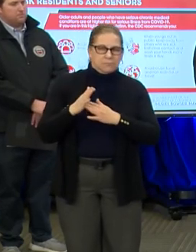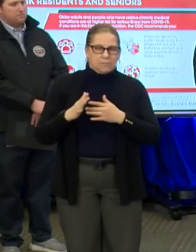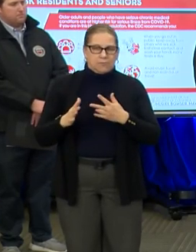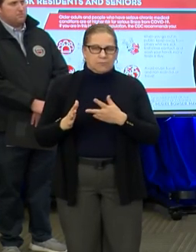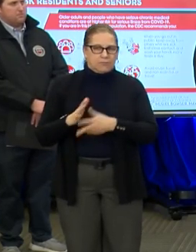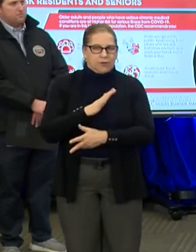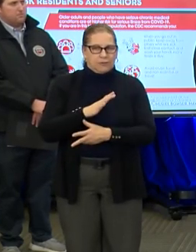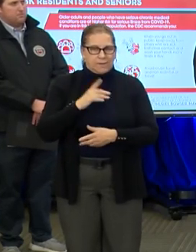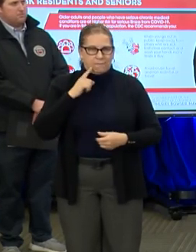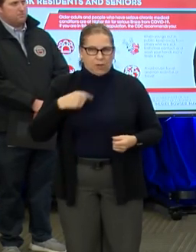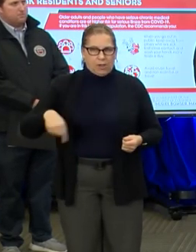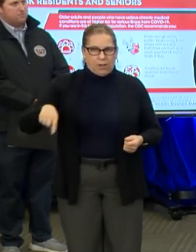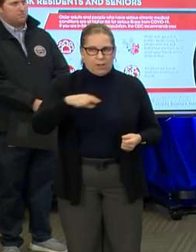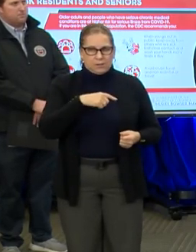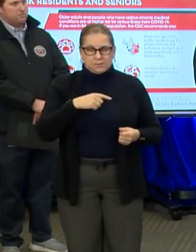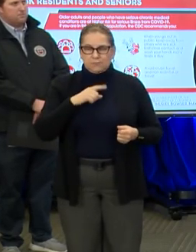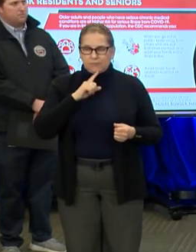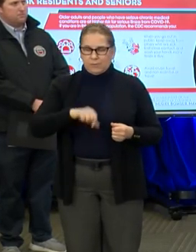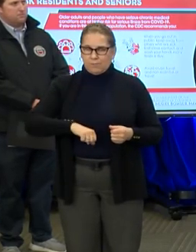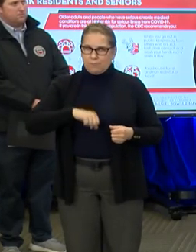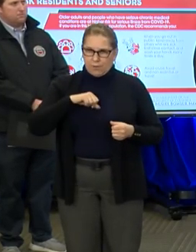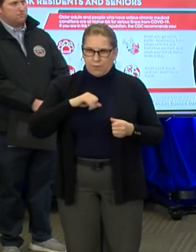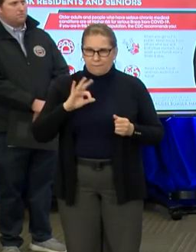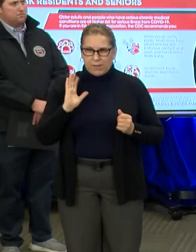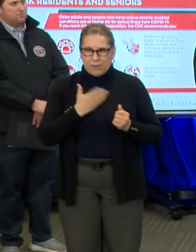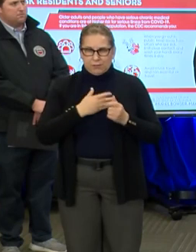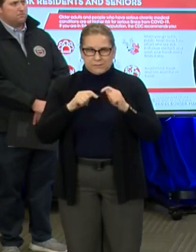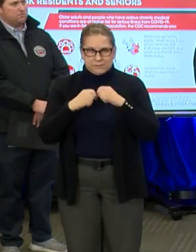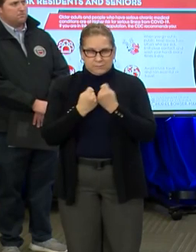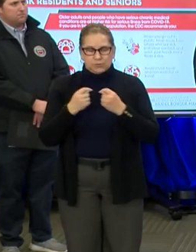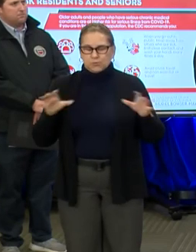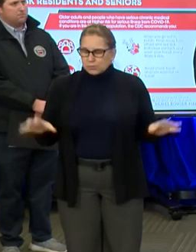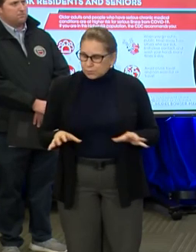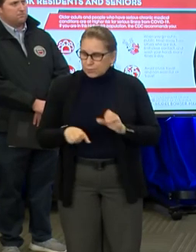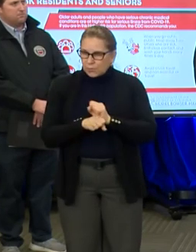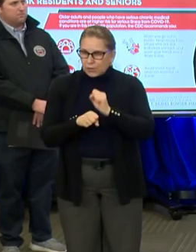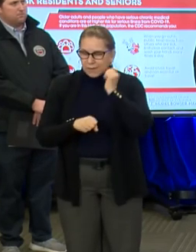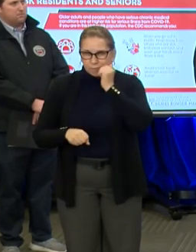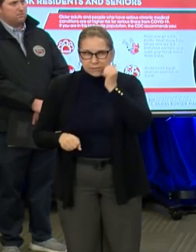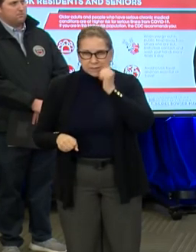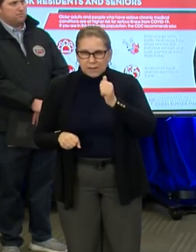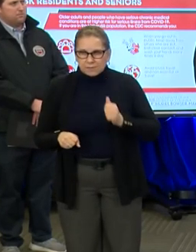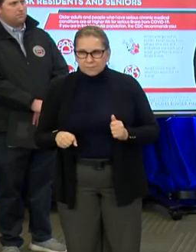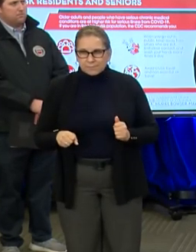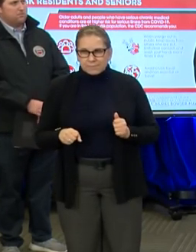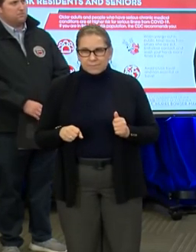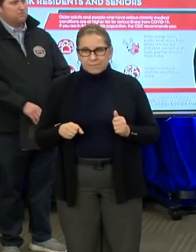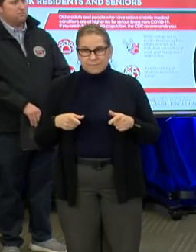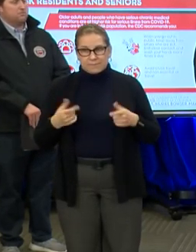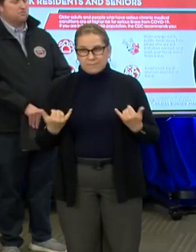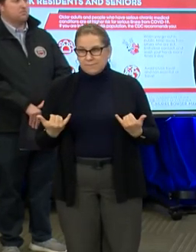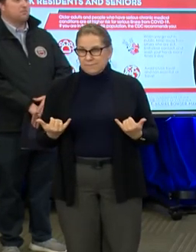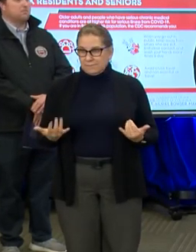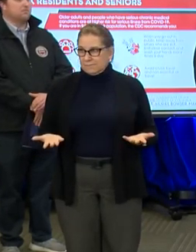they do every day, but also during this time. And so that's what I